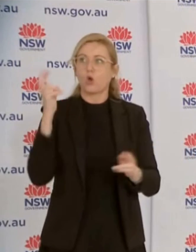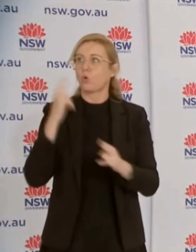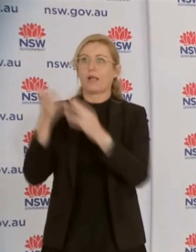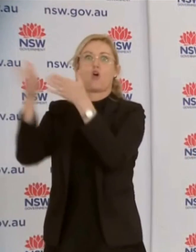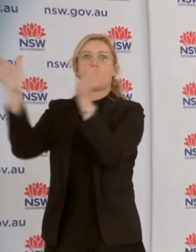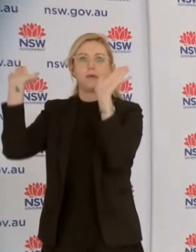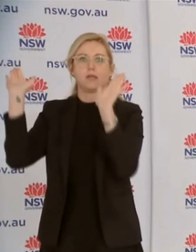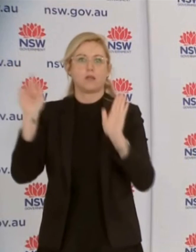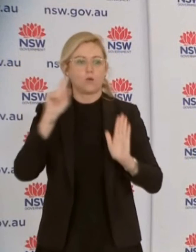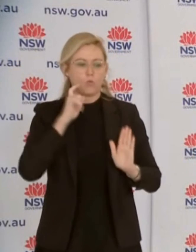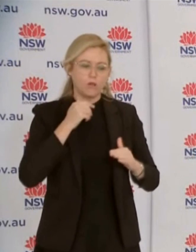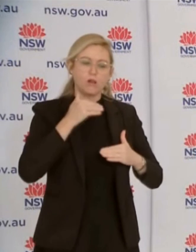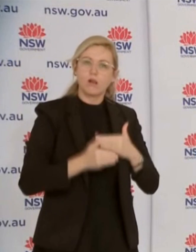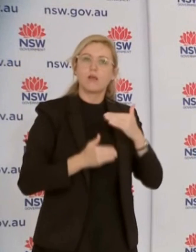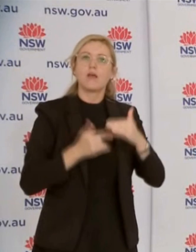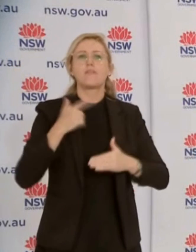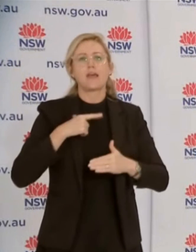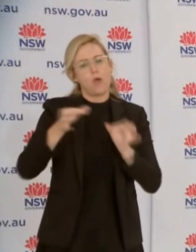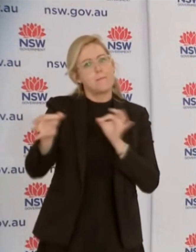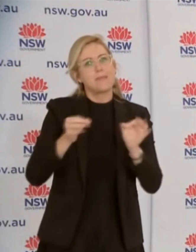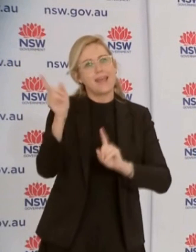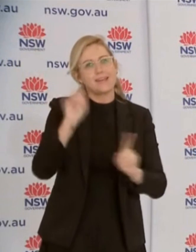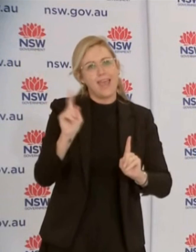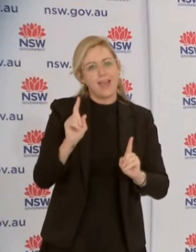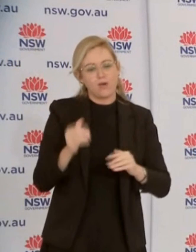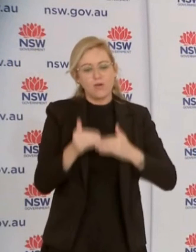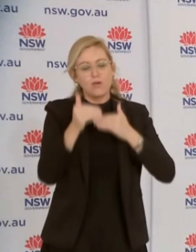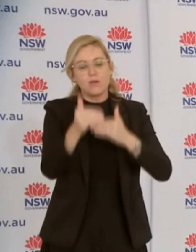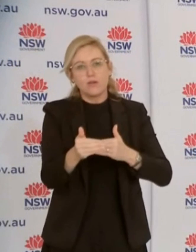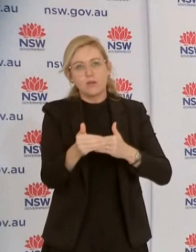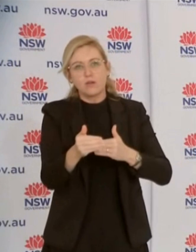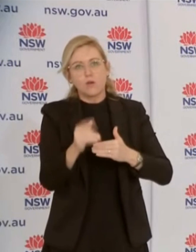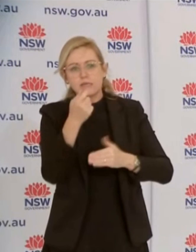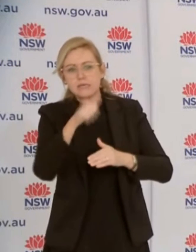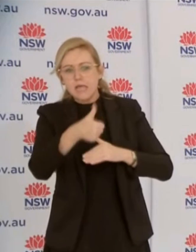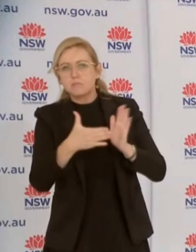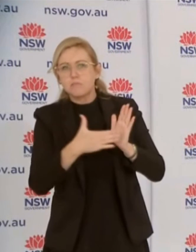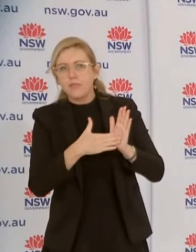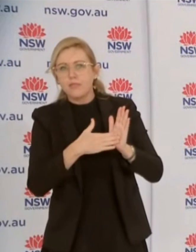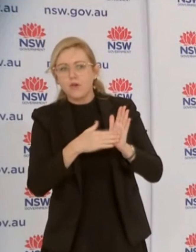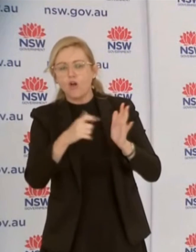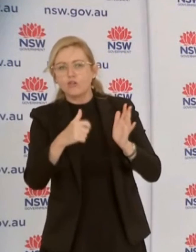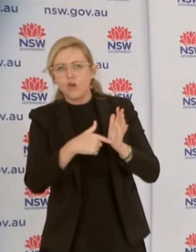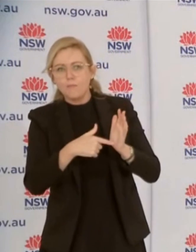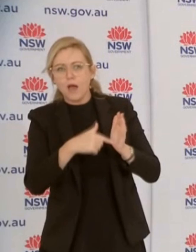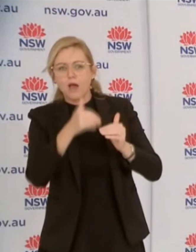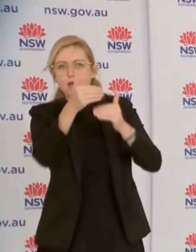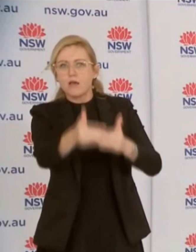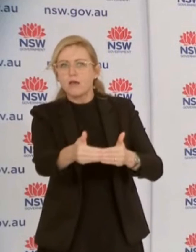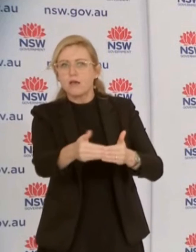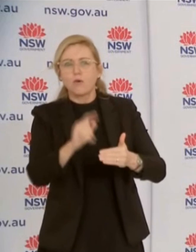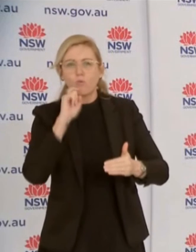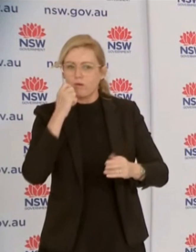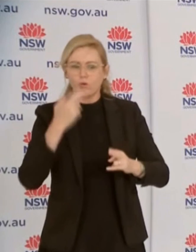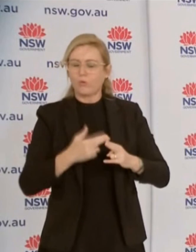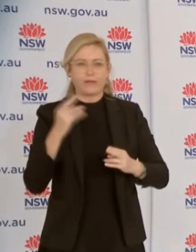those conversations. 4 weeks or 5 weeks will be here before we know it. And it's just about preparing the population. But I don't want anybody waking up the